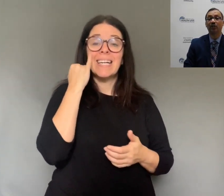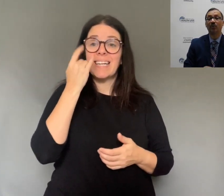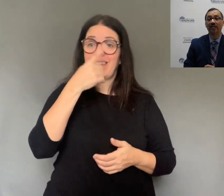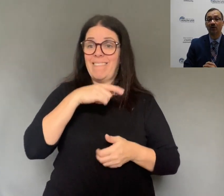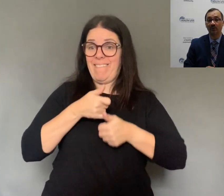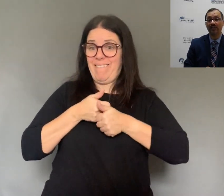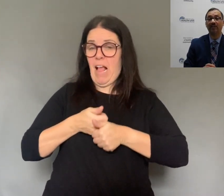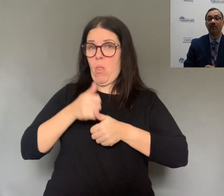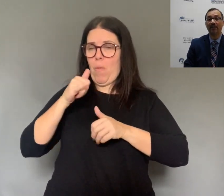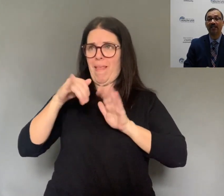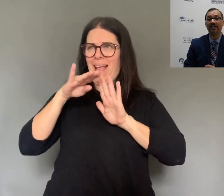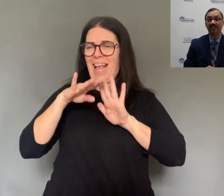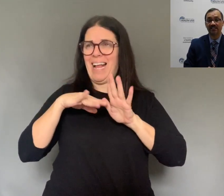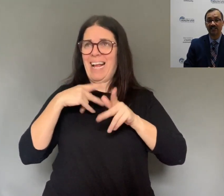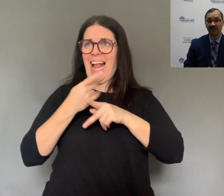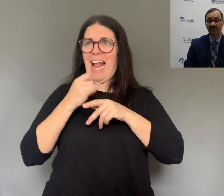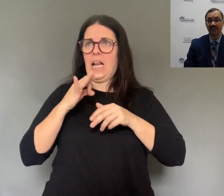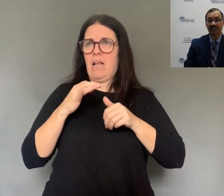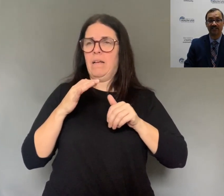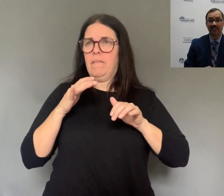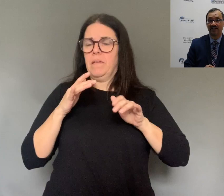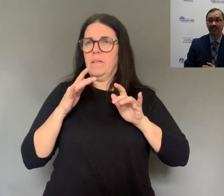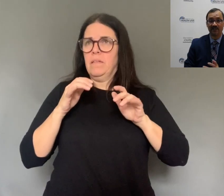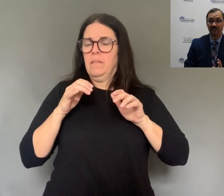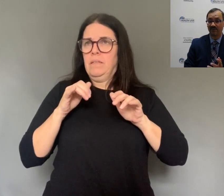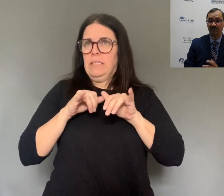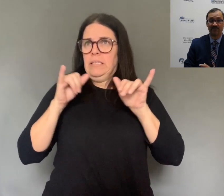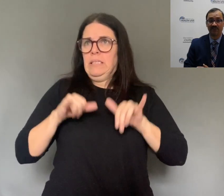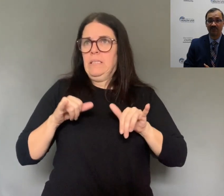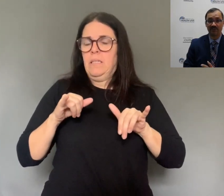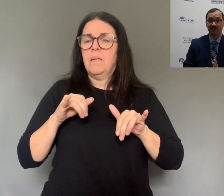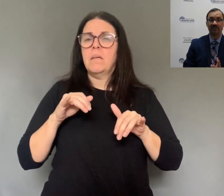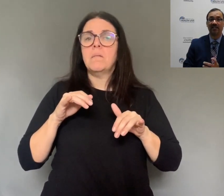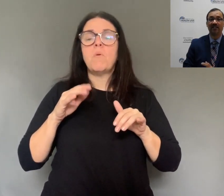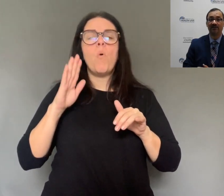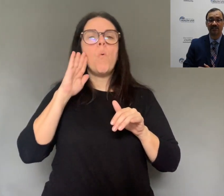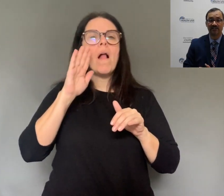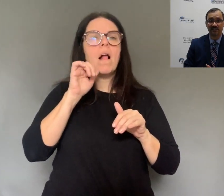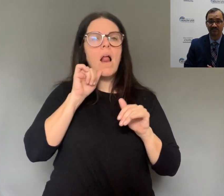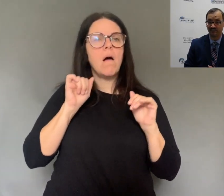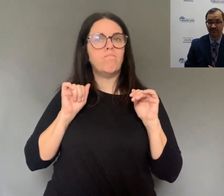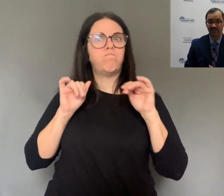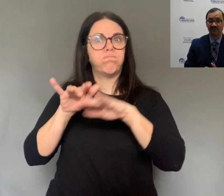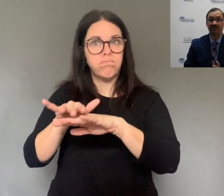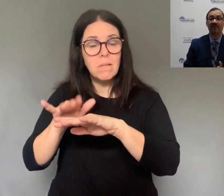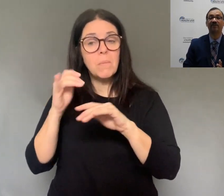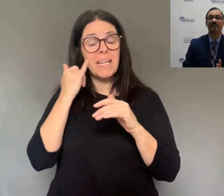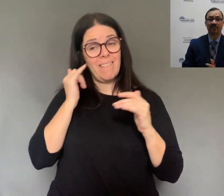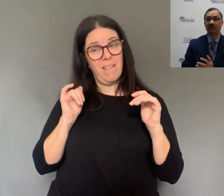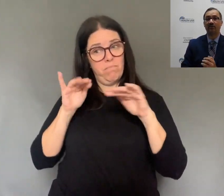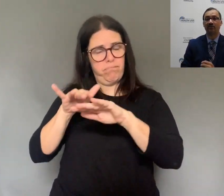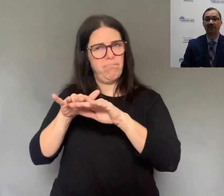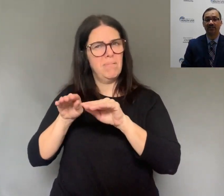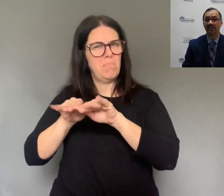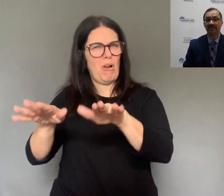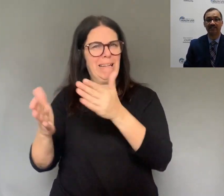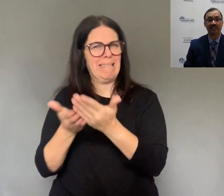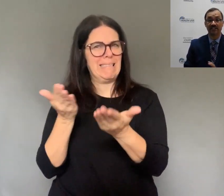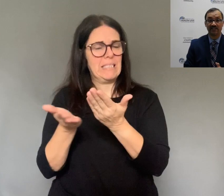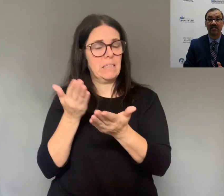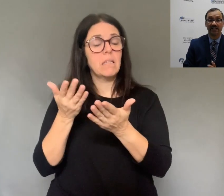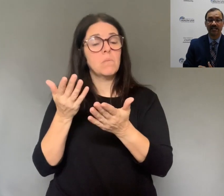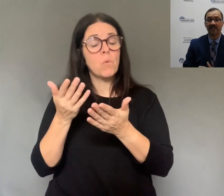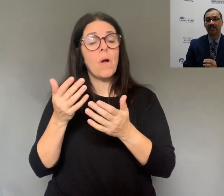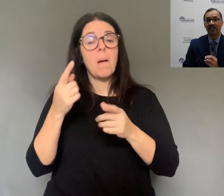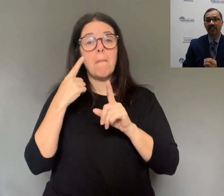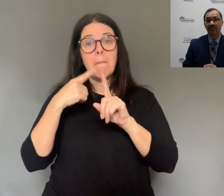and going only when it's essential. It's not that people should just make it out as just for a fun visit to go to these facilities. It's